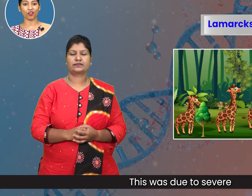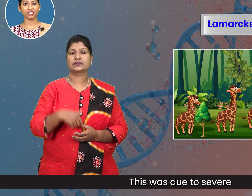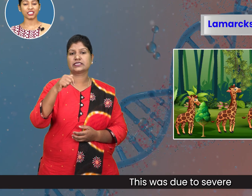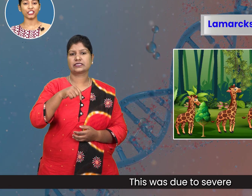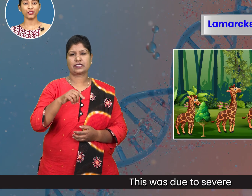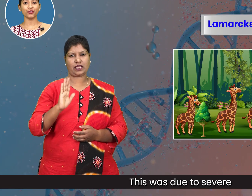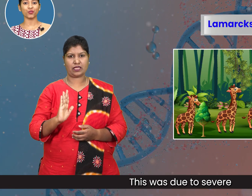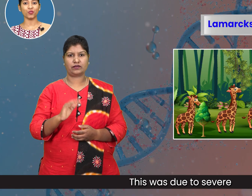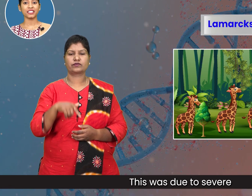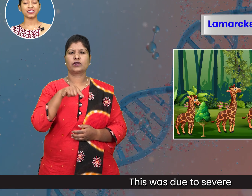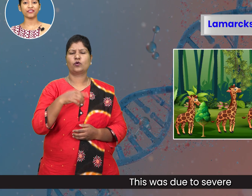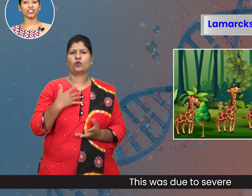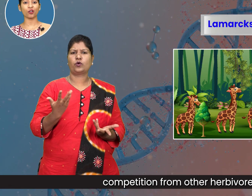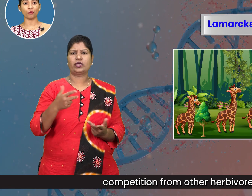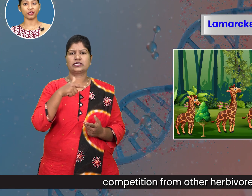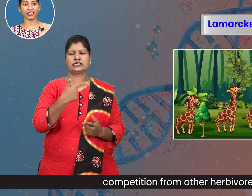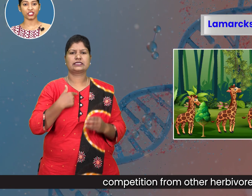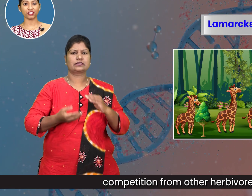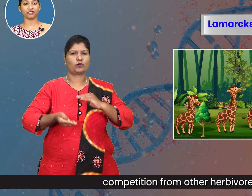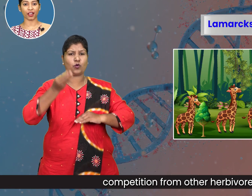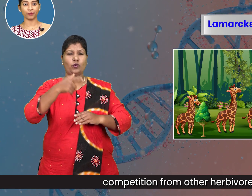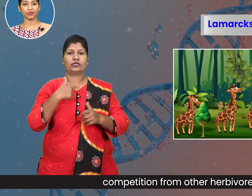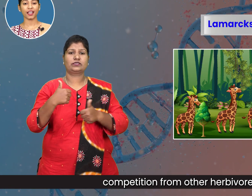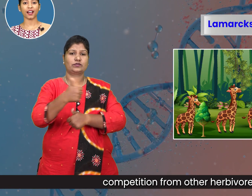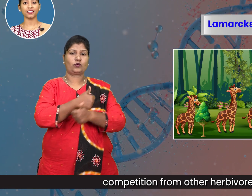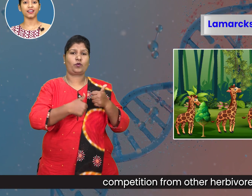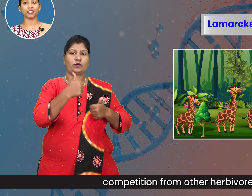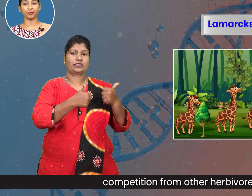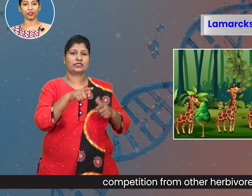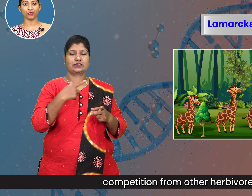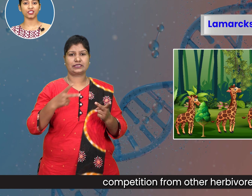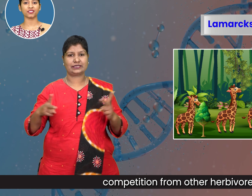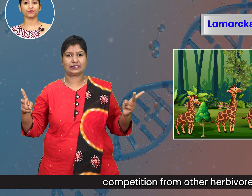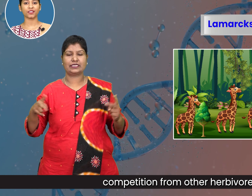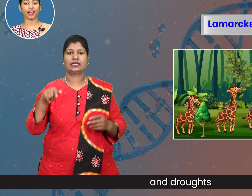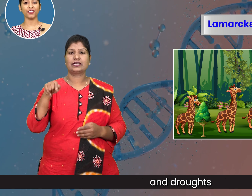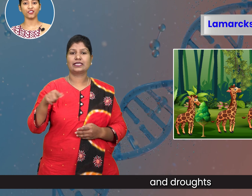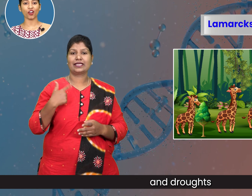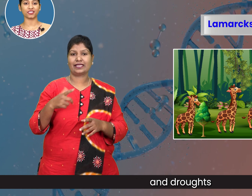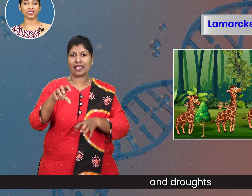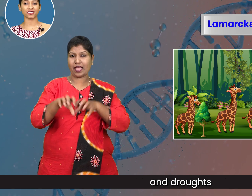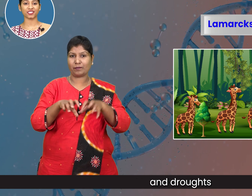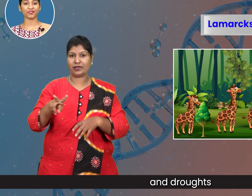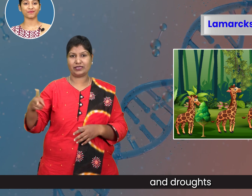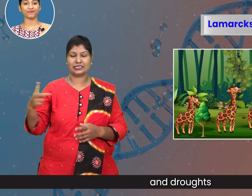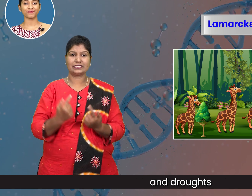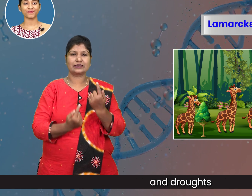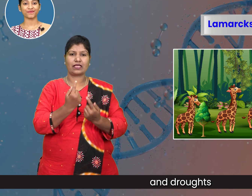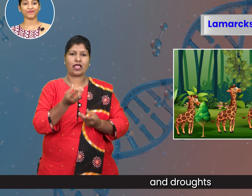This was due to severe competition from other herbivores and rots.